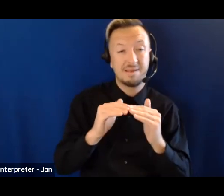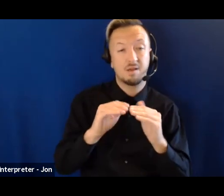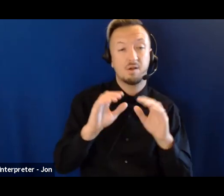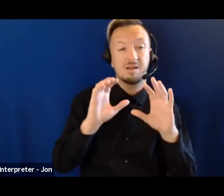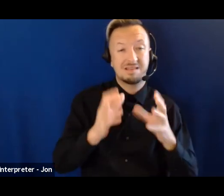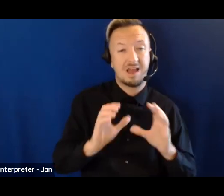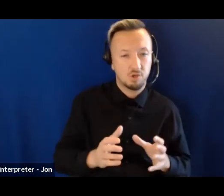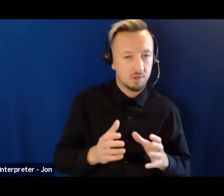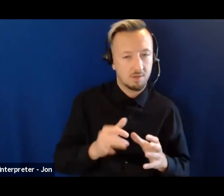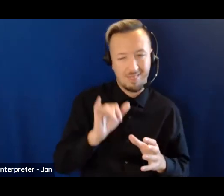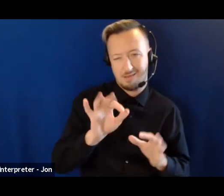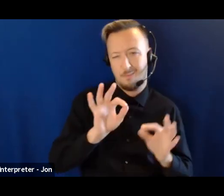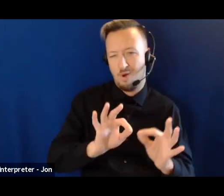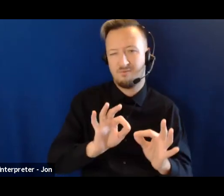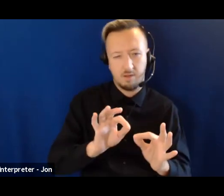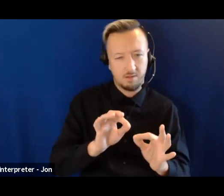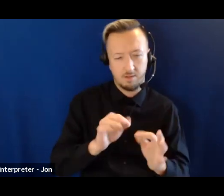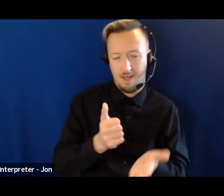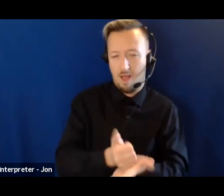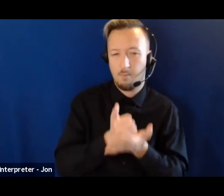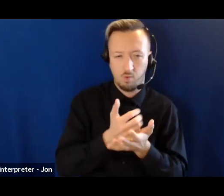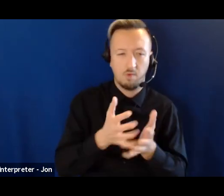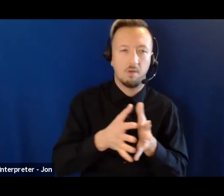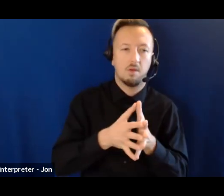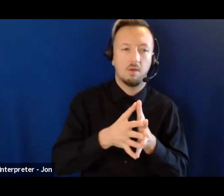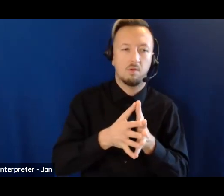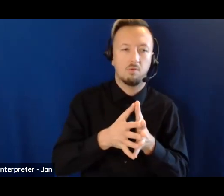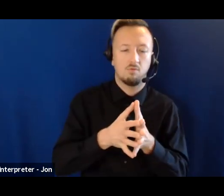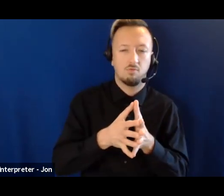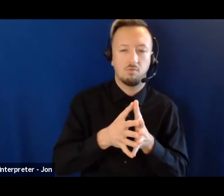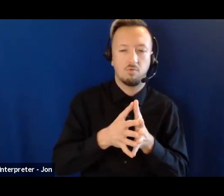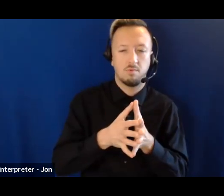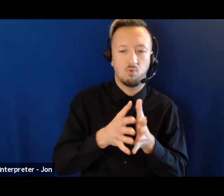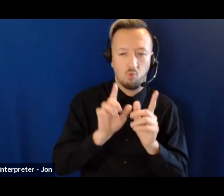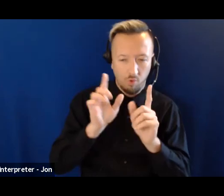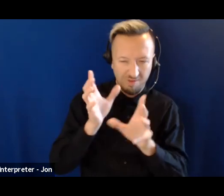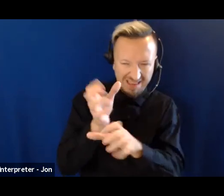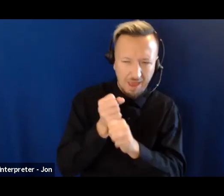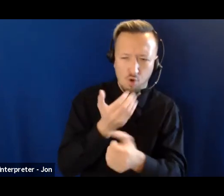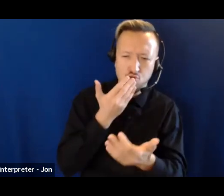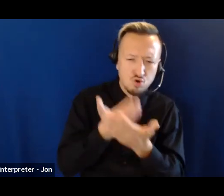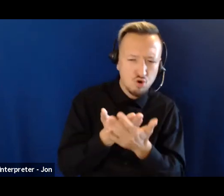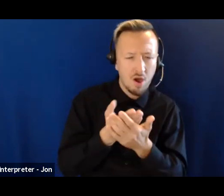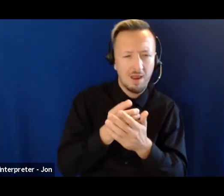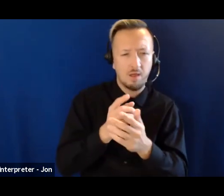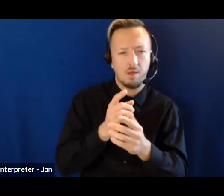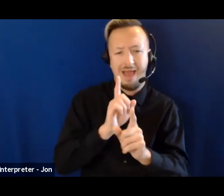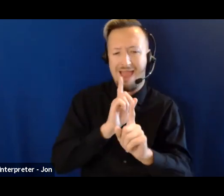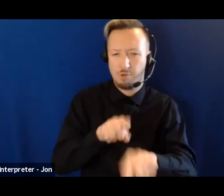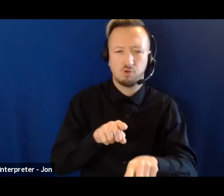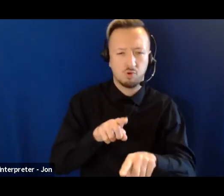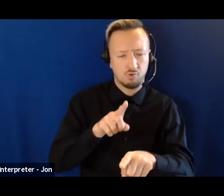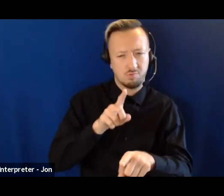that, those are perfect for that kind of stuff, because you can get some real down-to-earth answers on